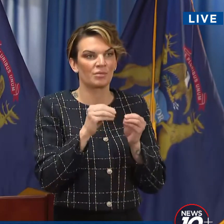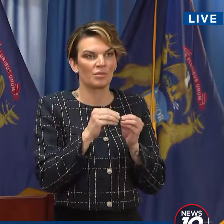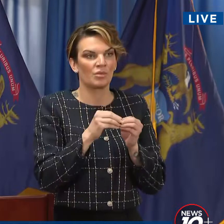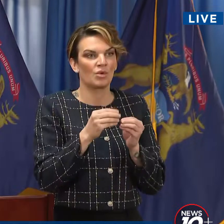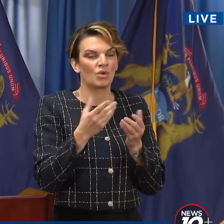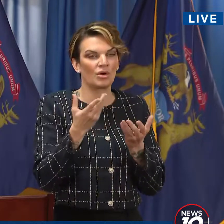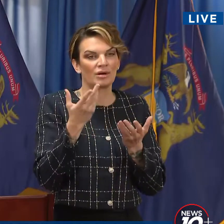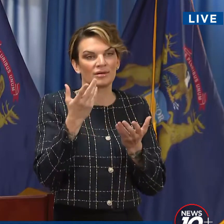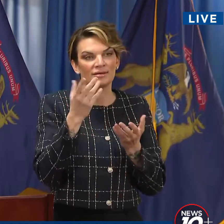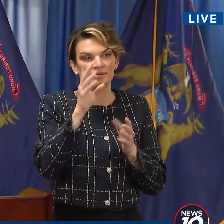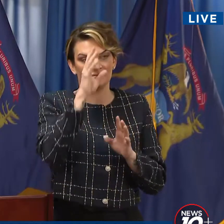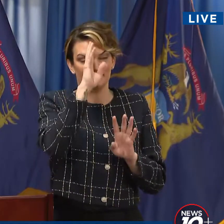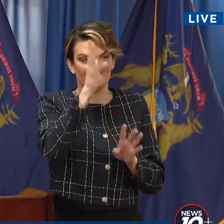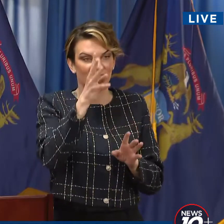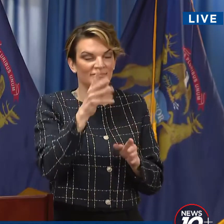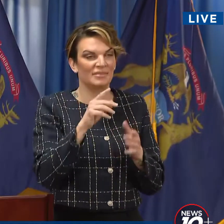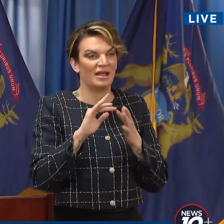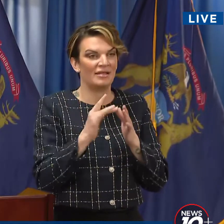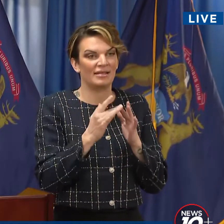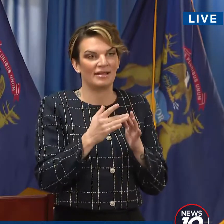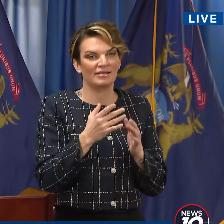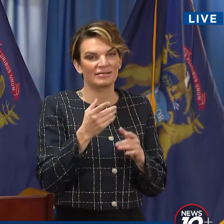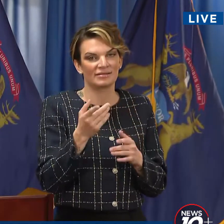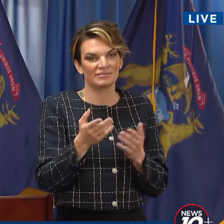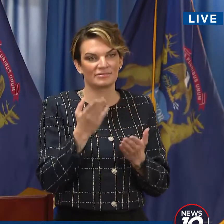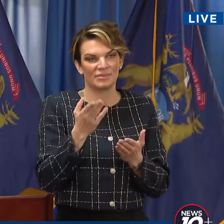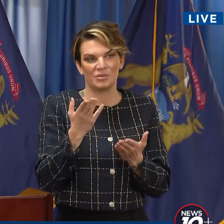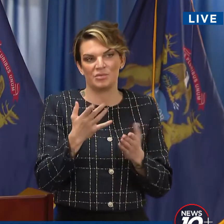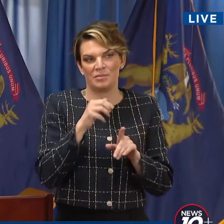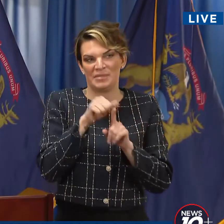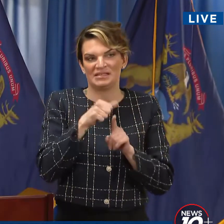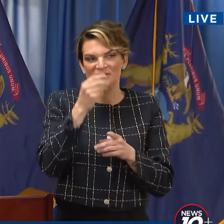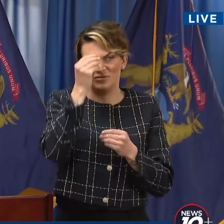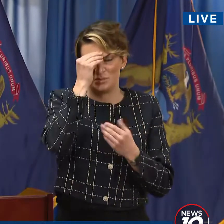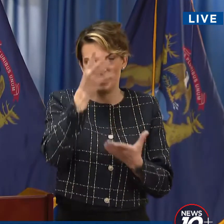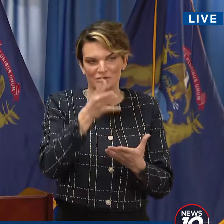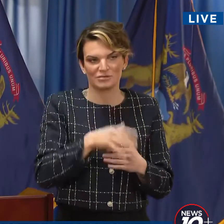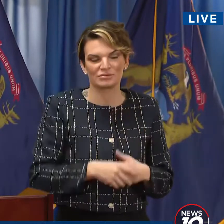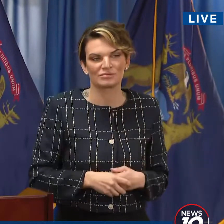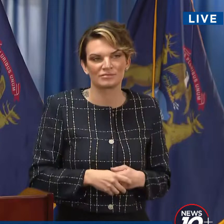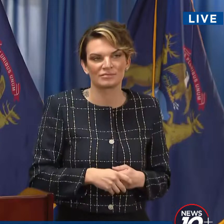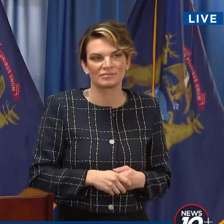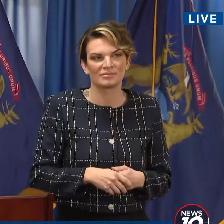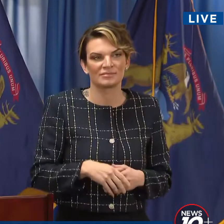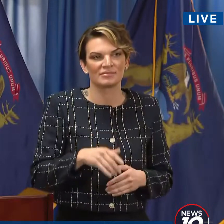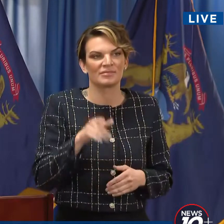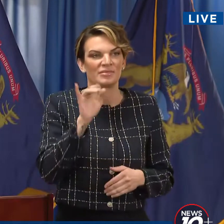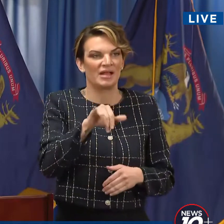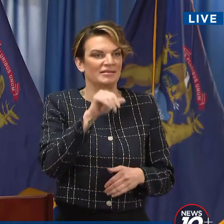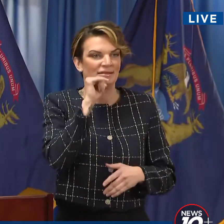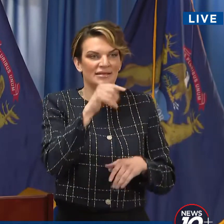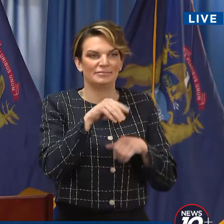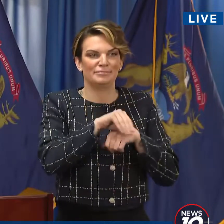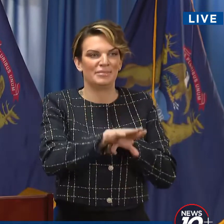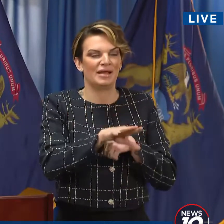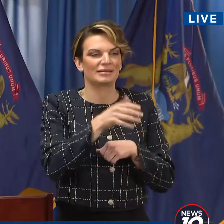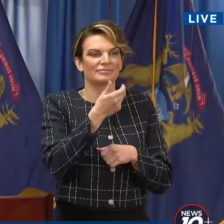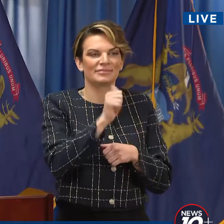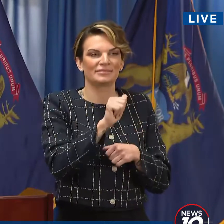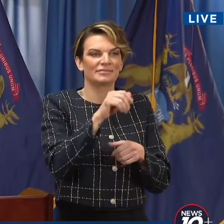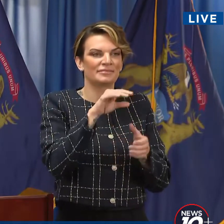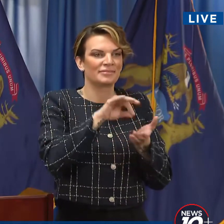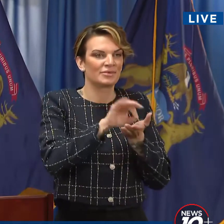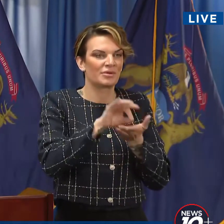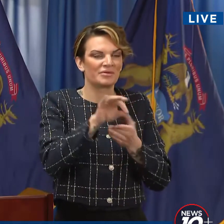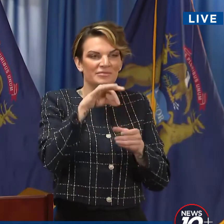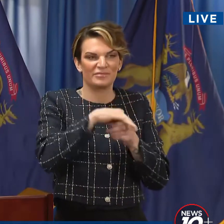online or videos or allegations, they're more likely to be misinformation. This was something that occurred. It didn't impact any ballots or